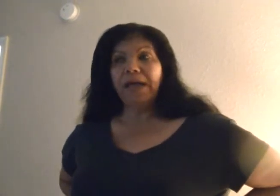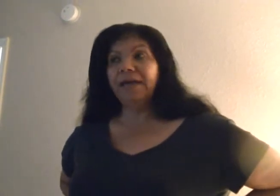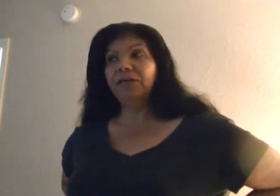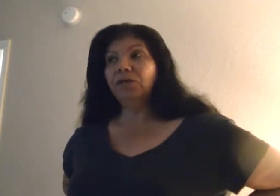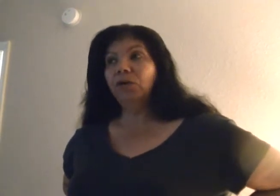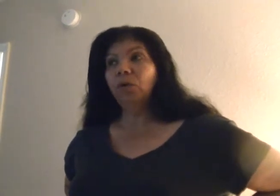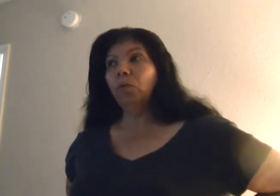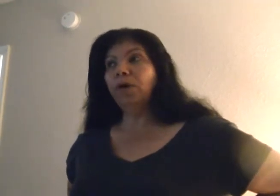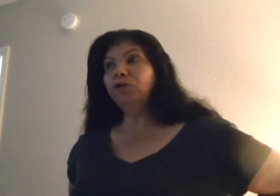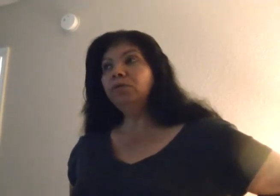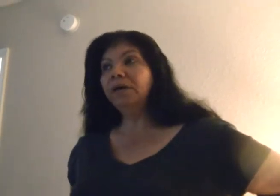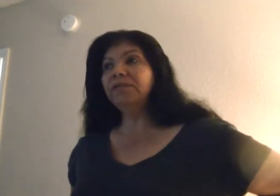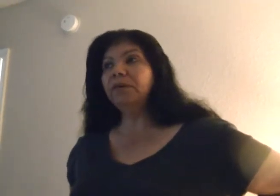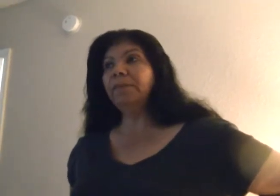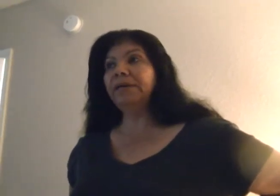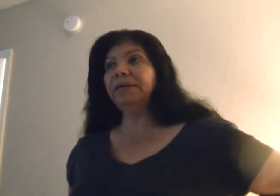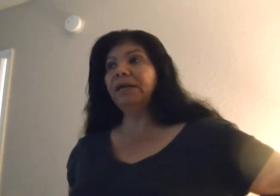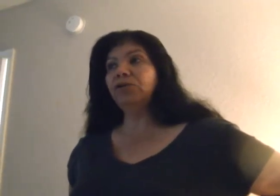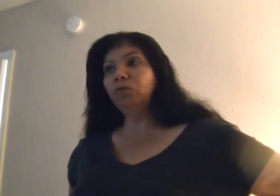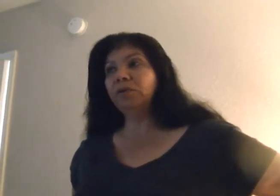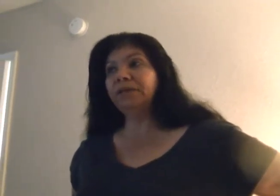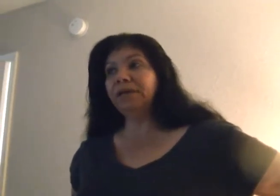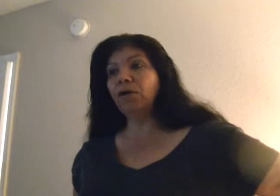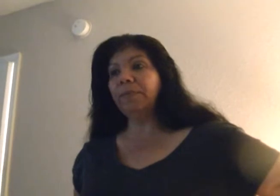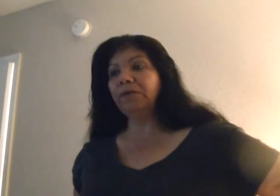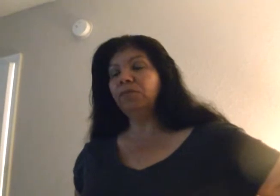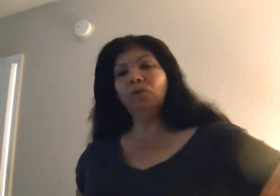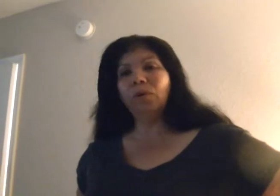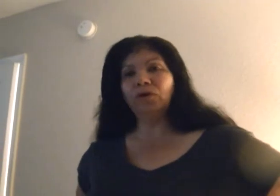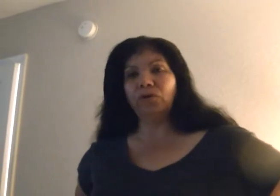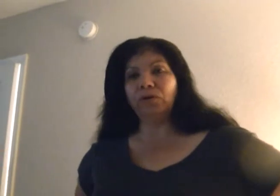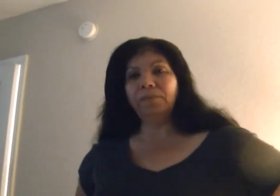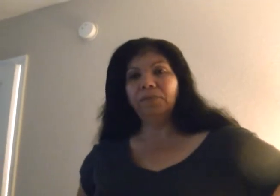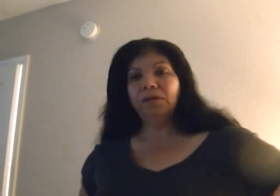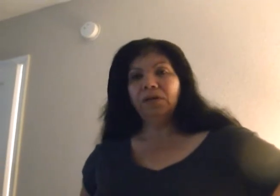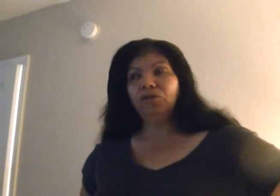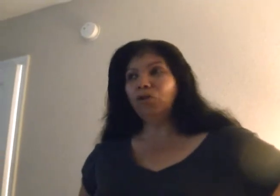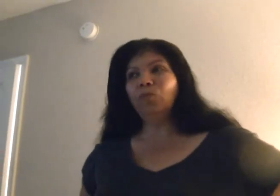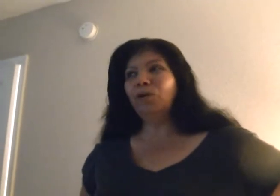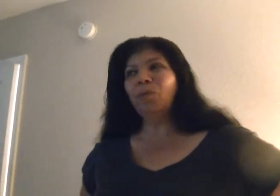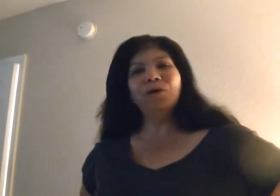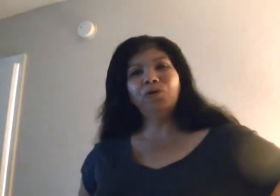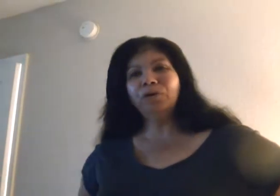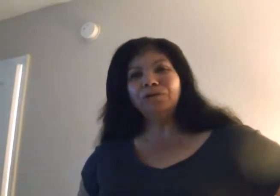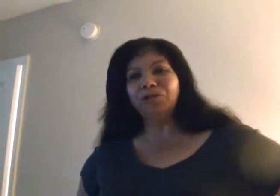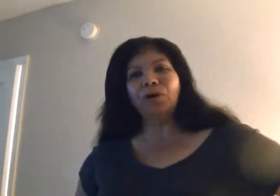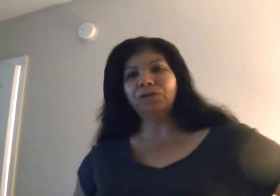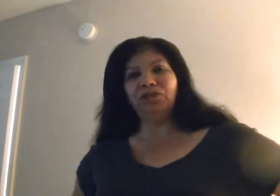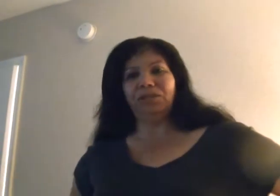And when you love somebody and you really care about them, you don't want to hurt them. Yeah. So we don't want to hurt Jesus.